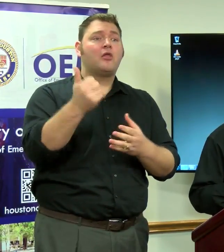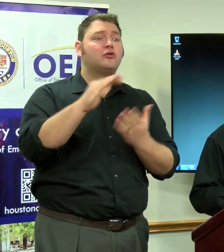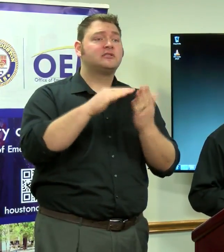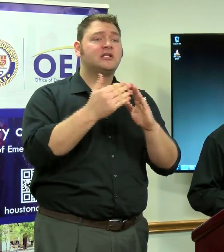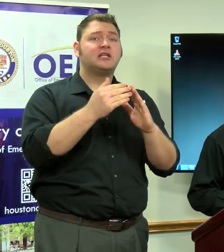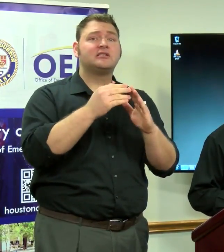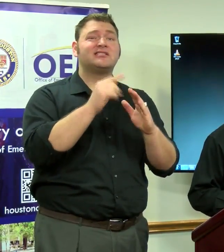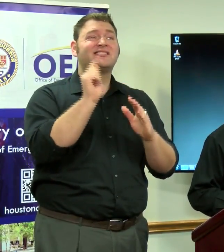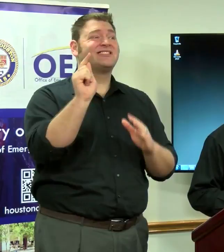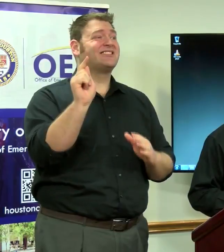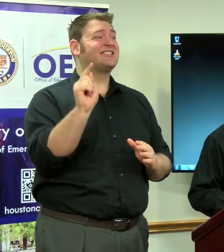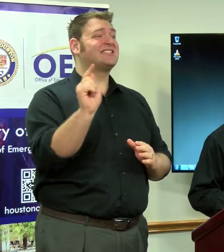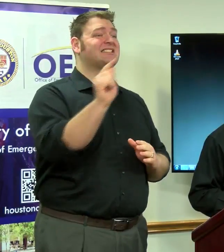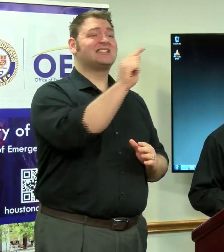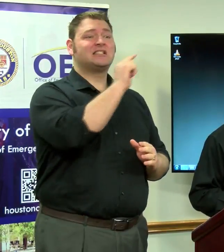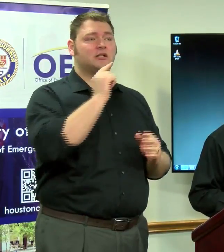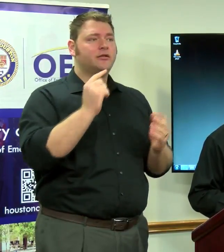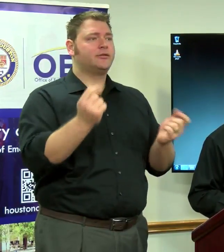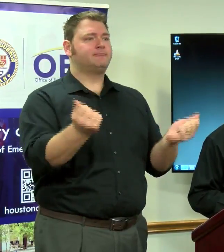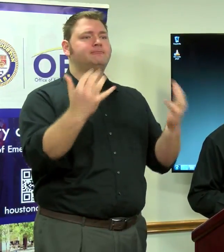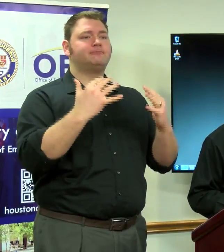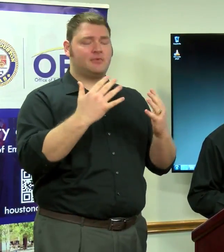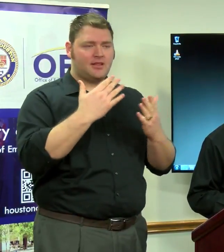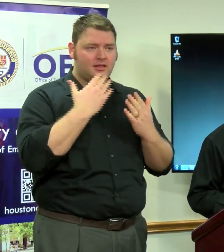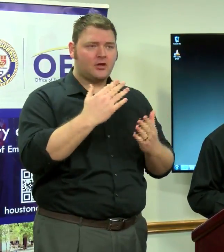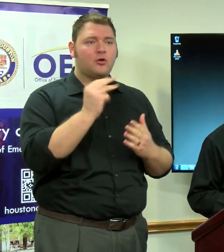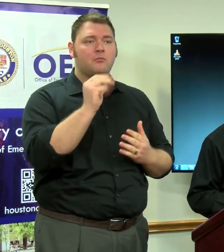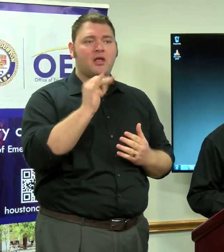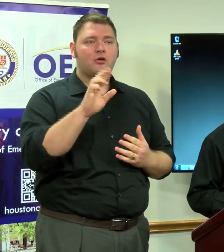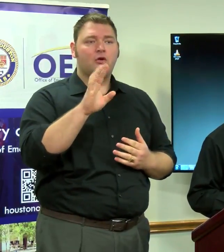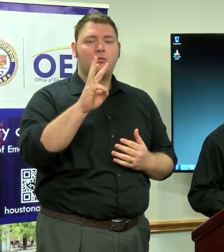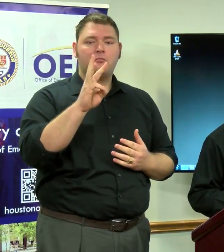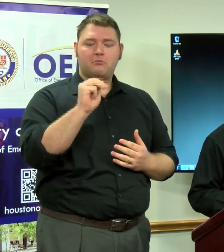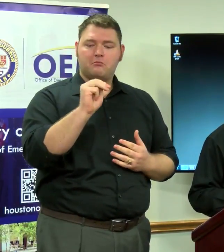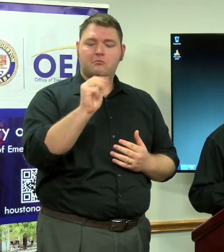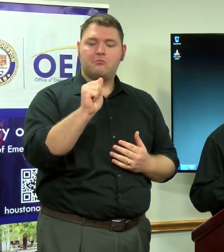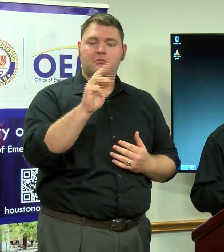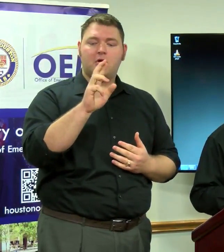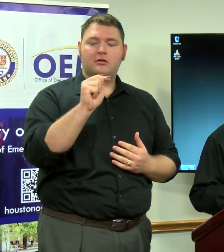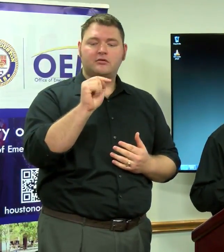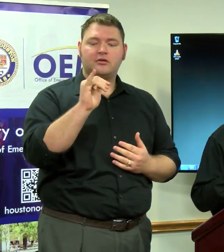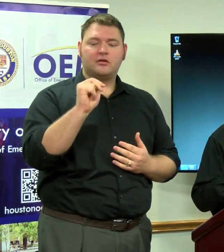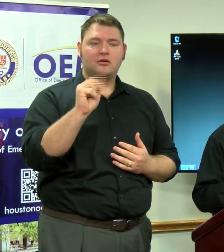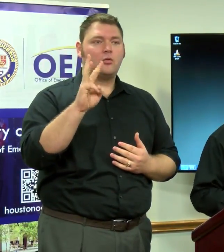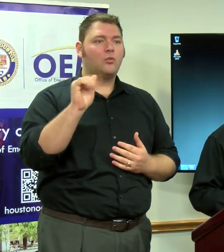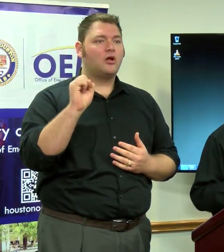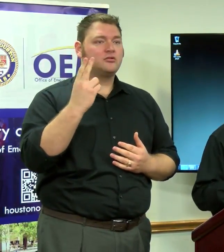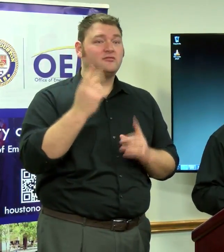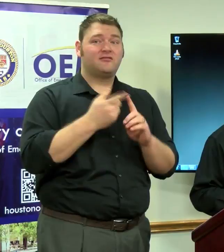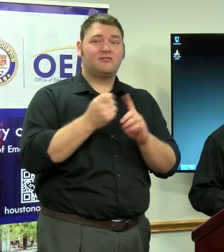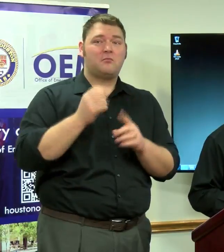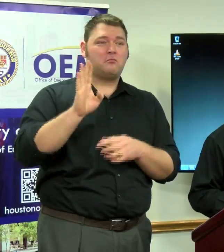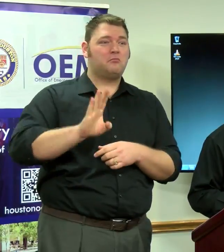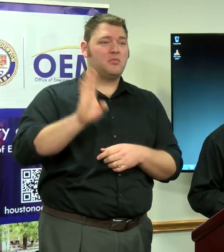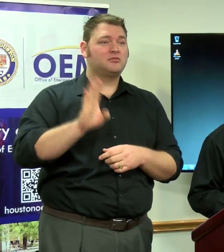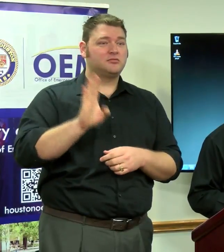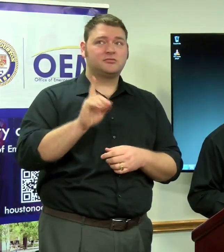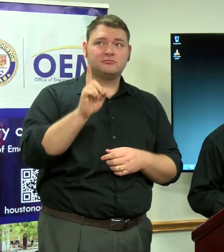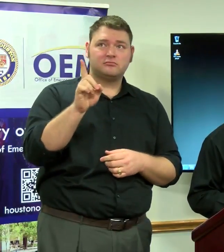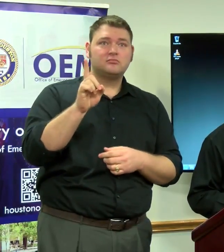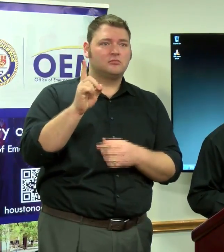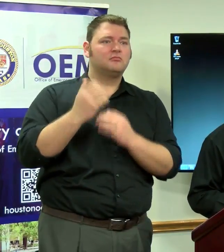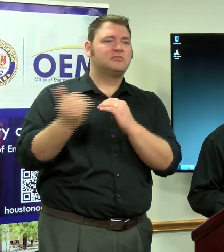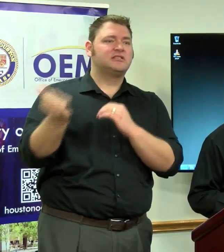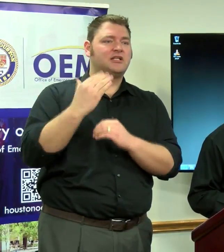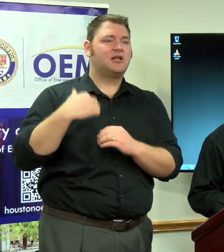I certainly, again, I want to thank Mayor Martin Wash out of Boston because he's sending down some high water rescue